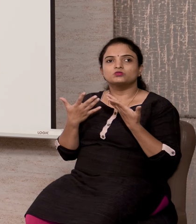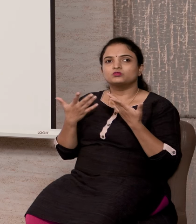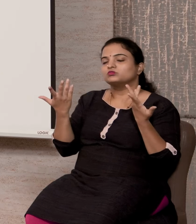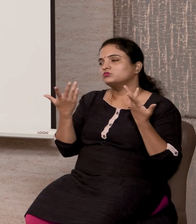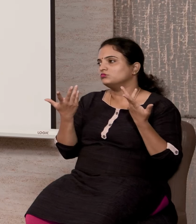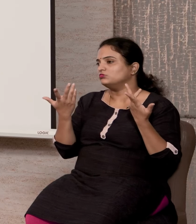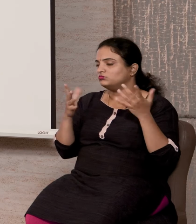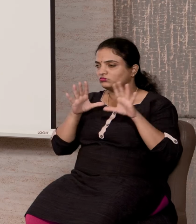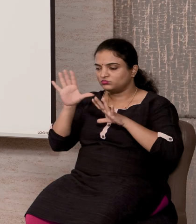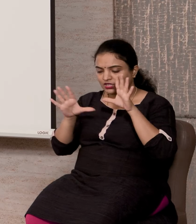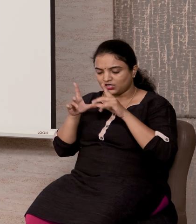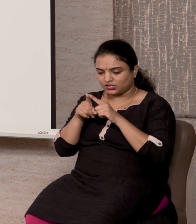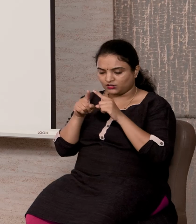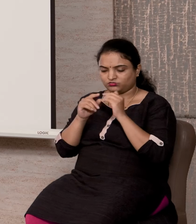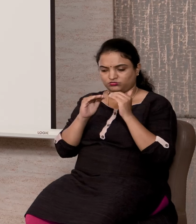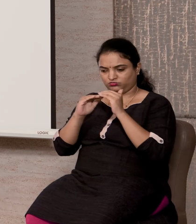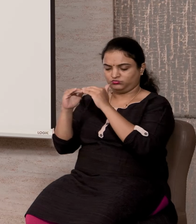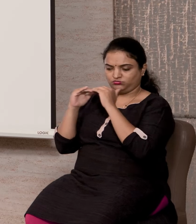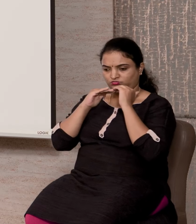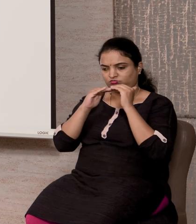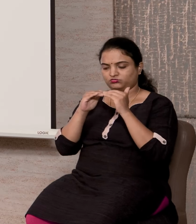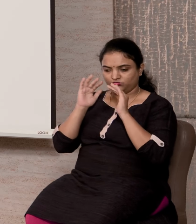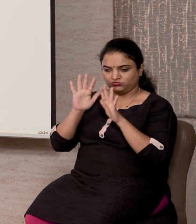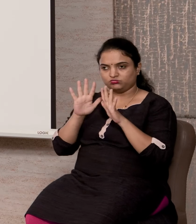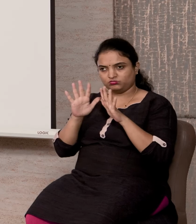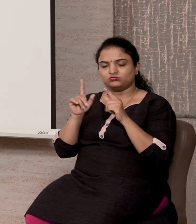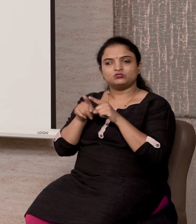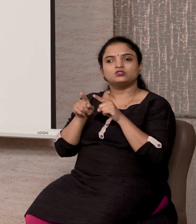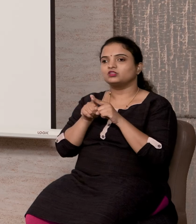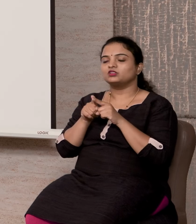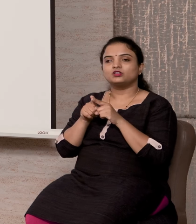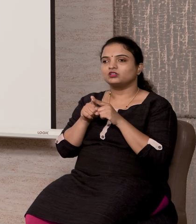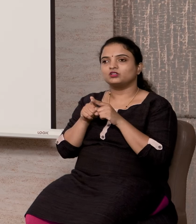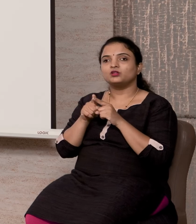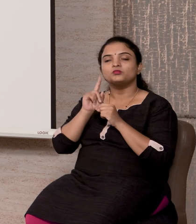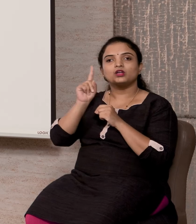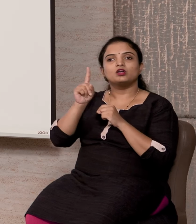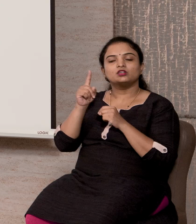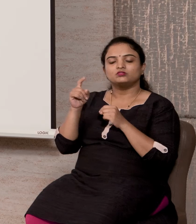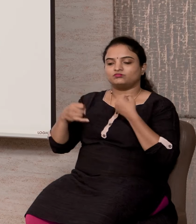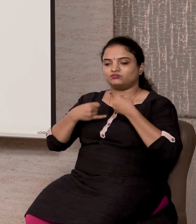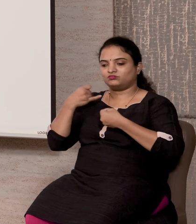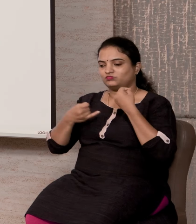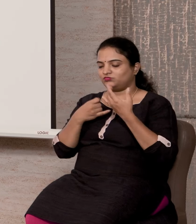act as a, equalizer, how are they, enabling equal access and so on. But another